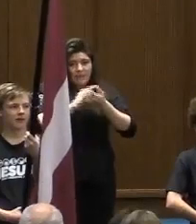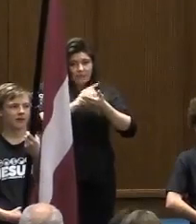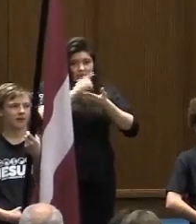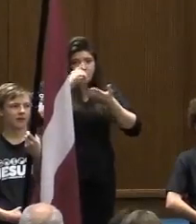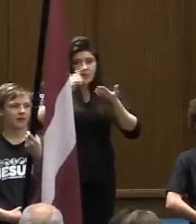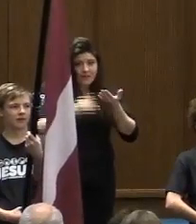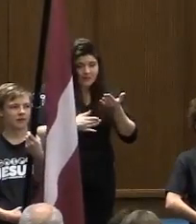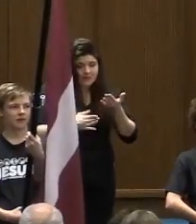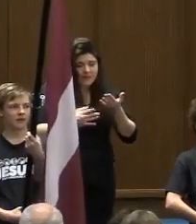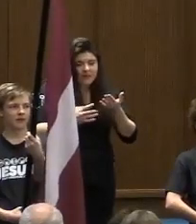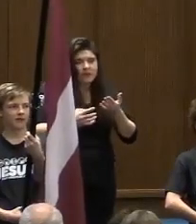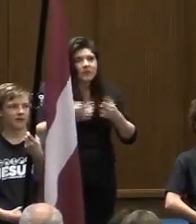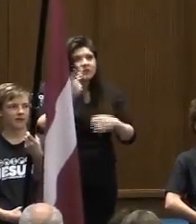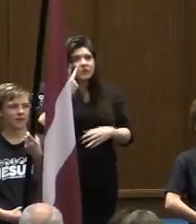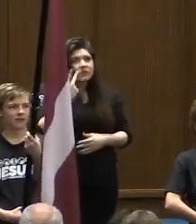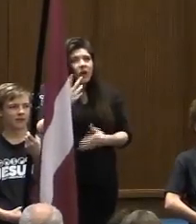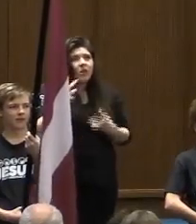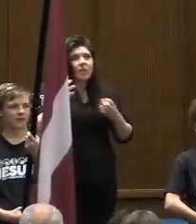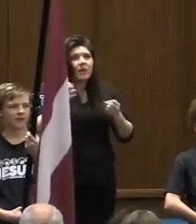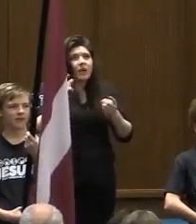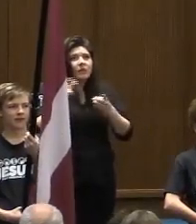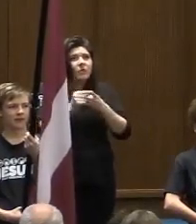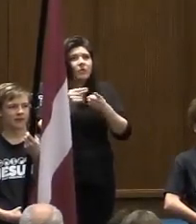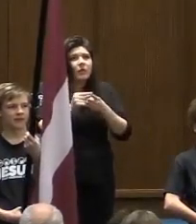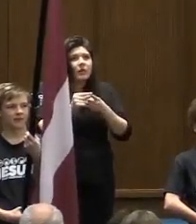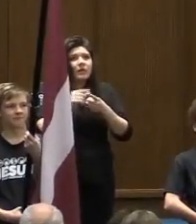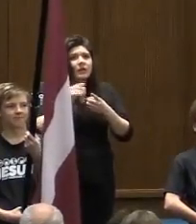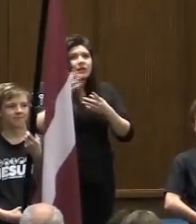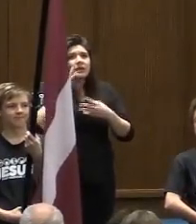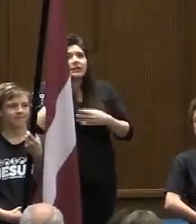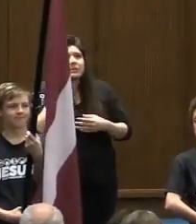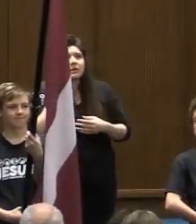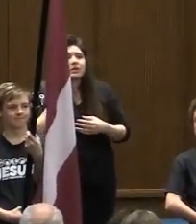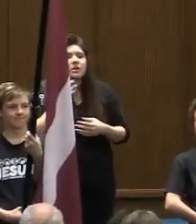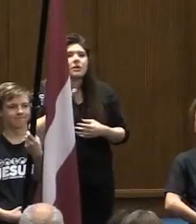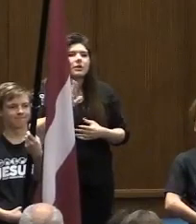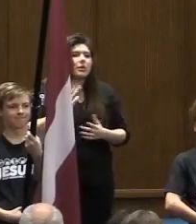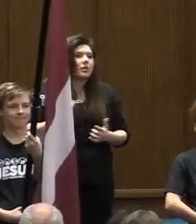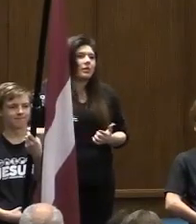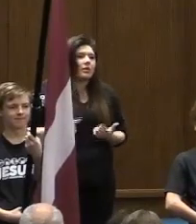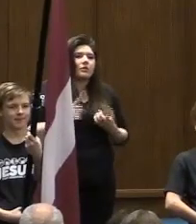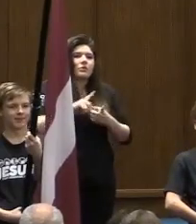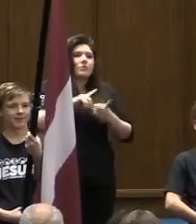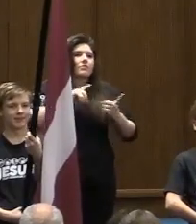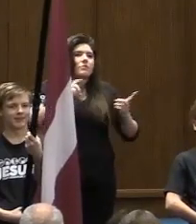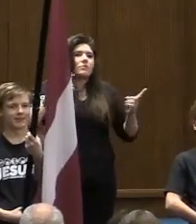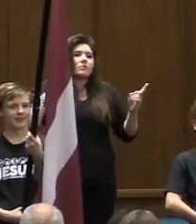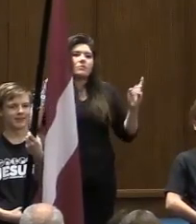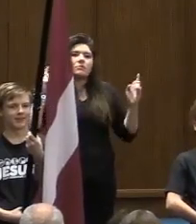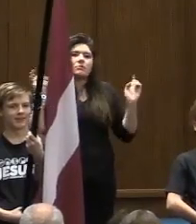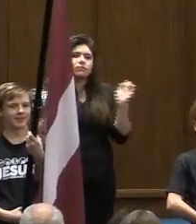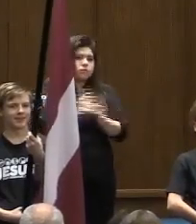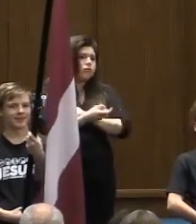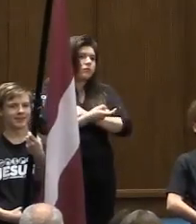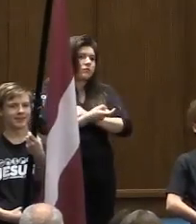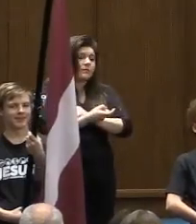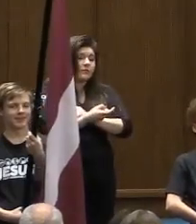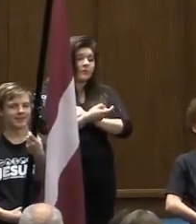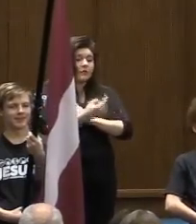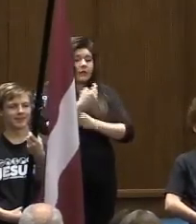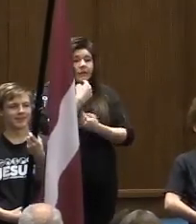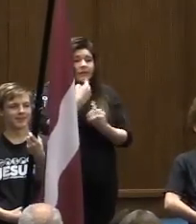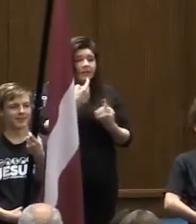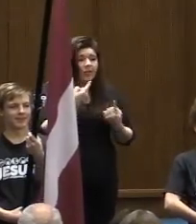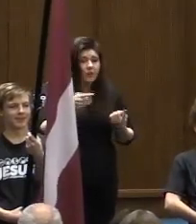Word and the power of the experience, his life was changed forever. And so this is what I want to say to you in